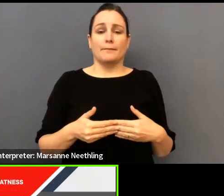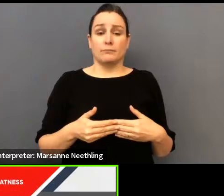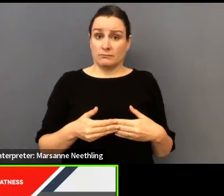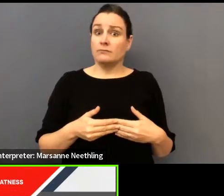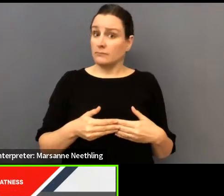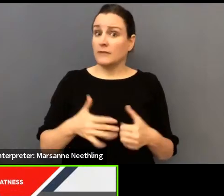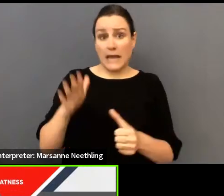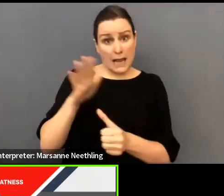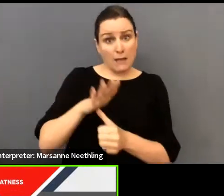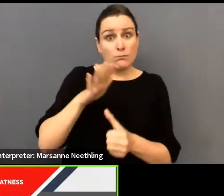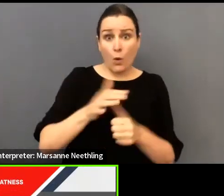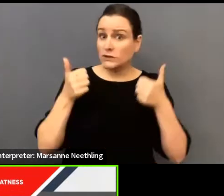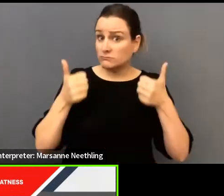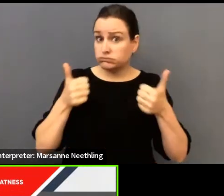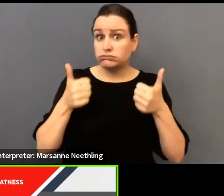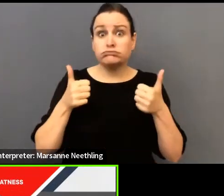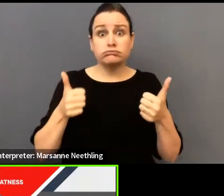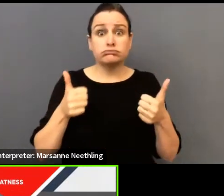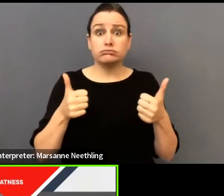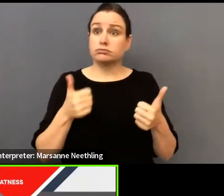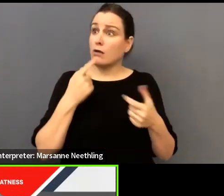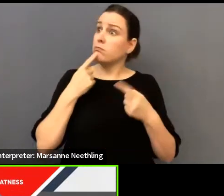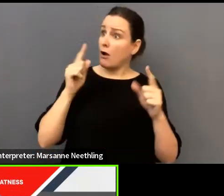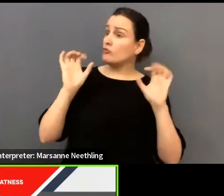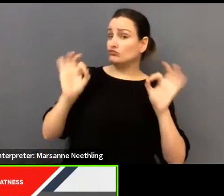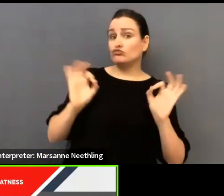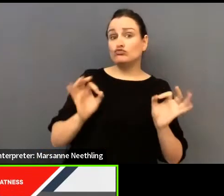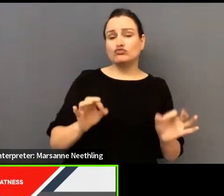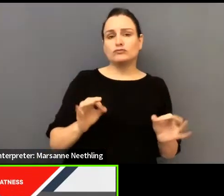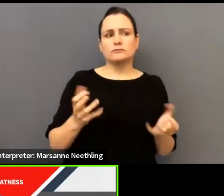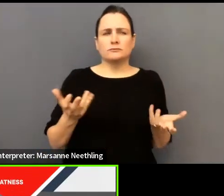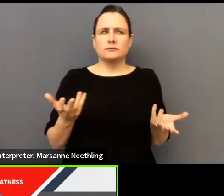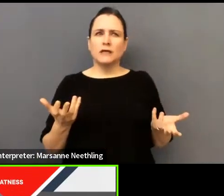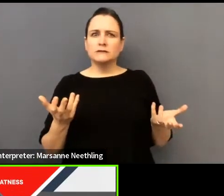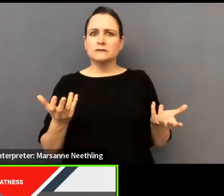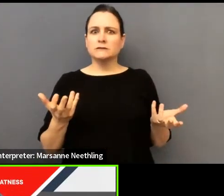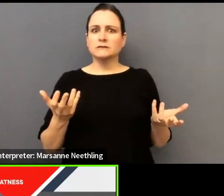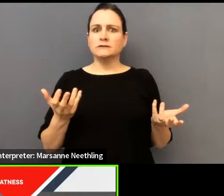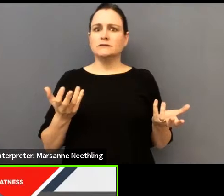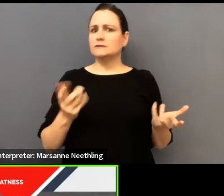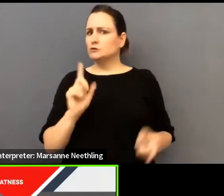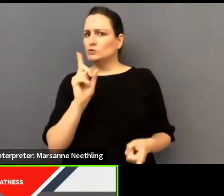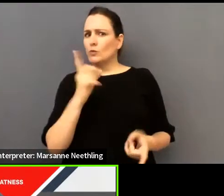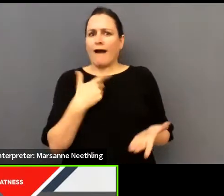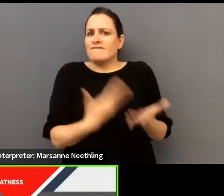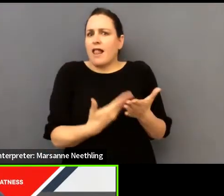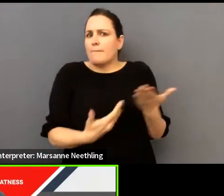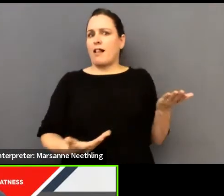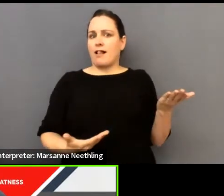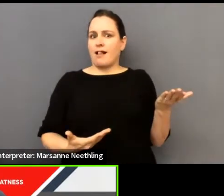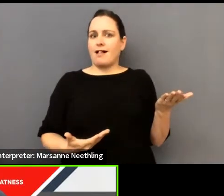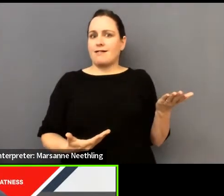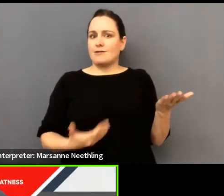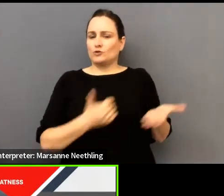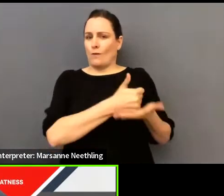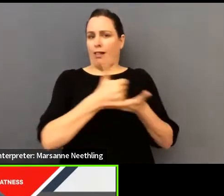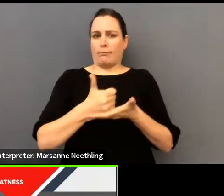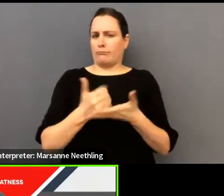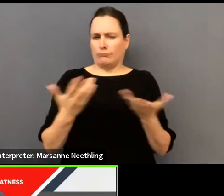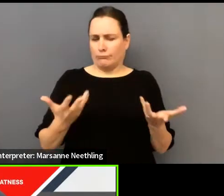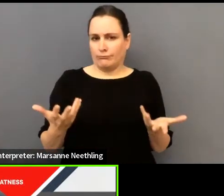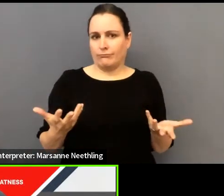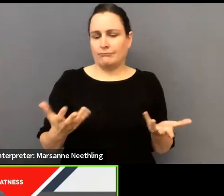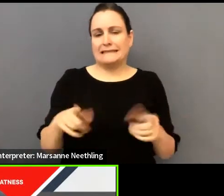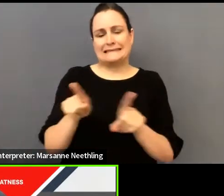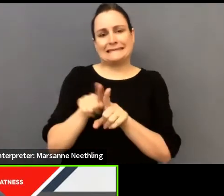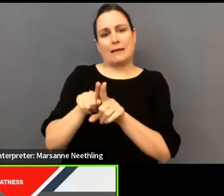the facilities available? And the accountability came through with Asunder specifically mentioning,